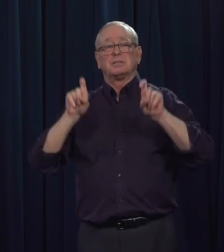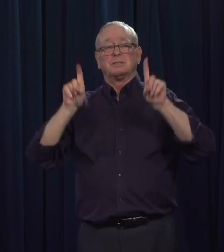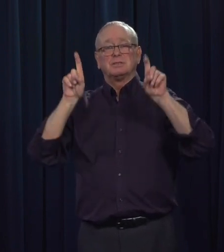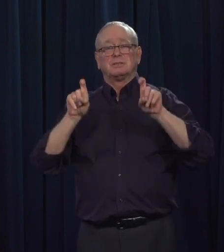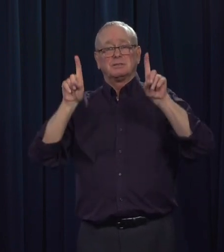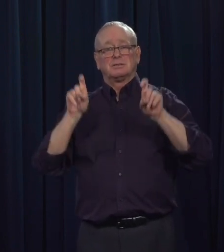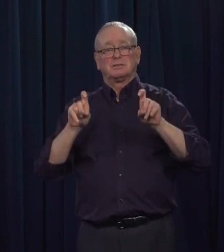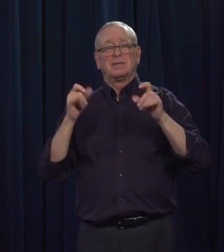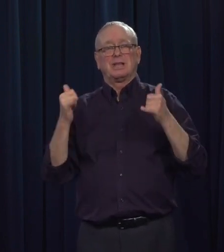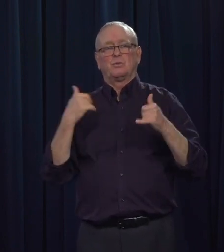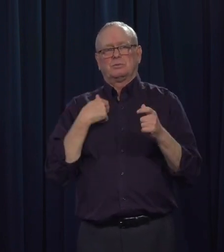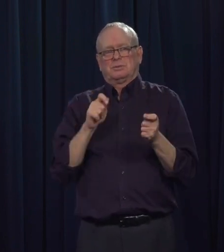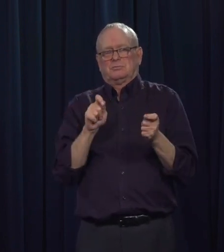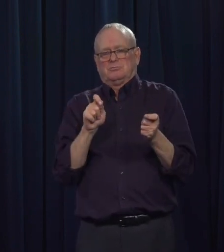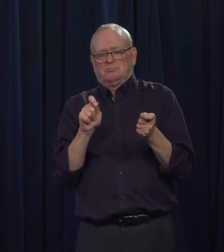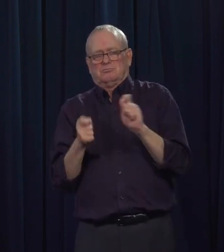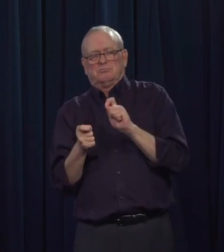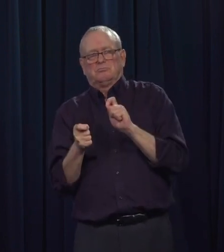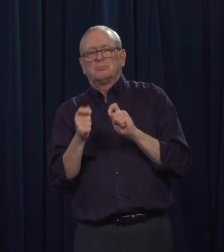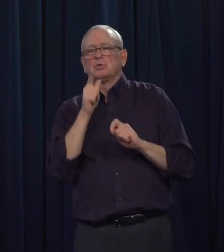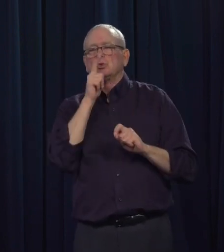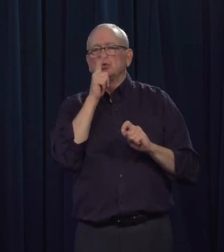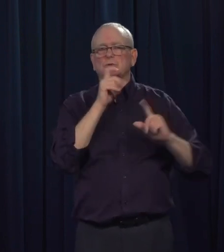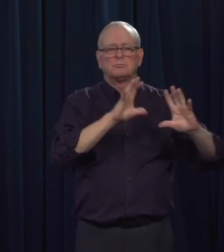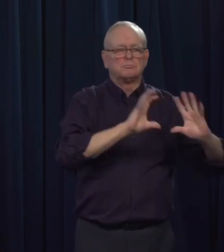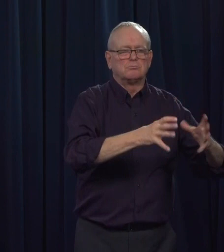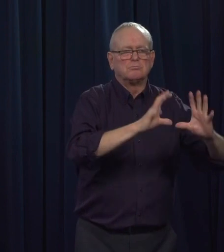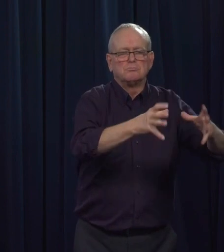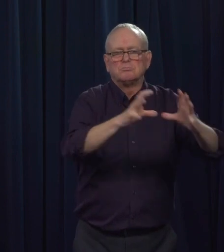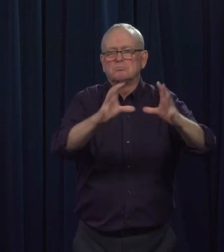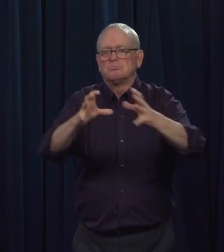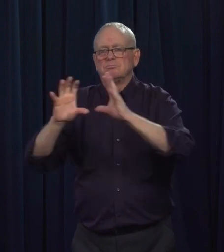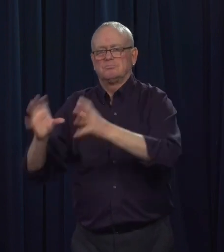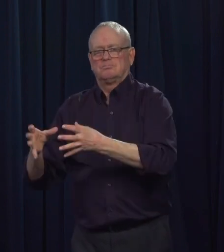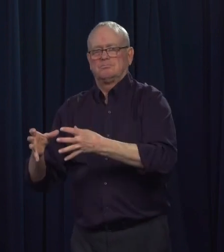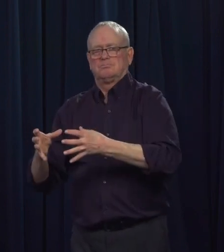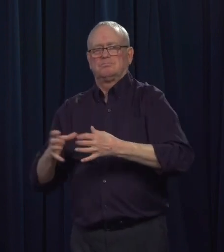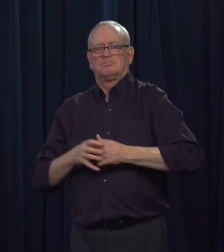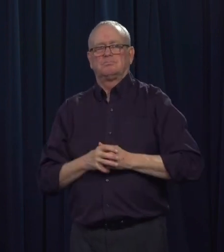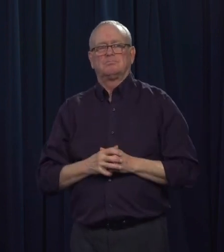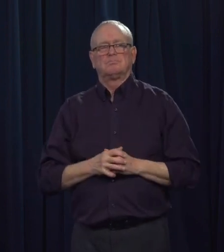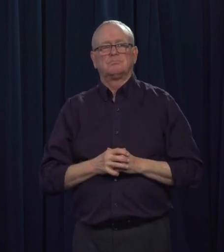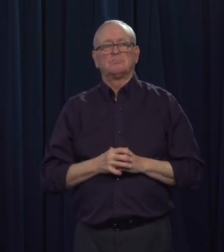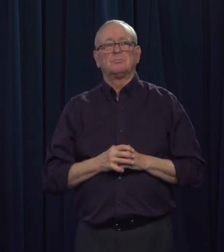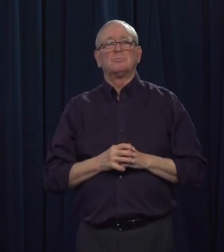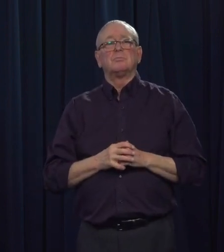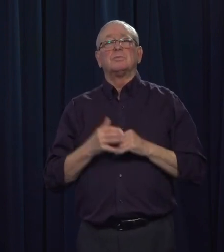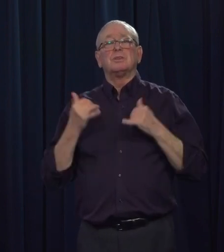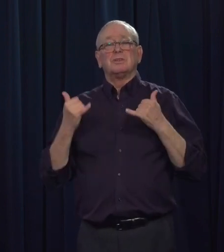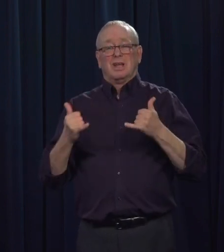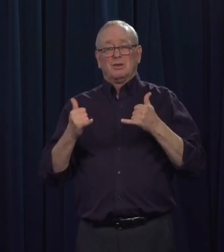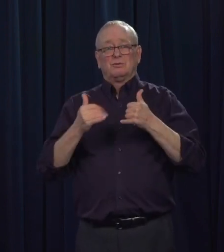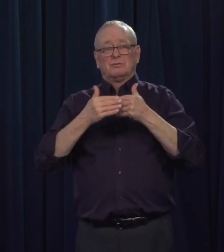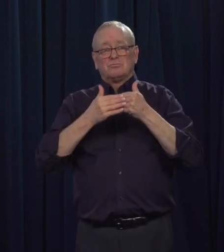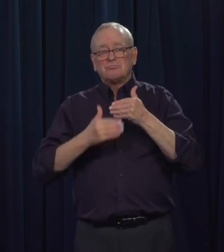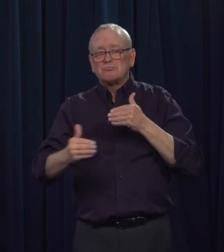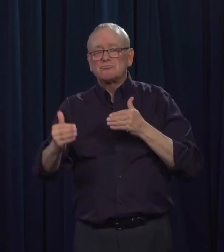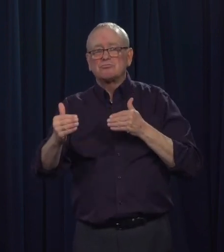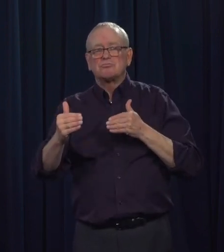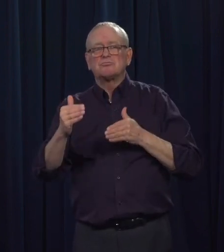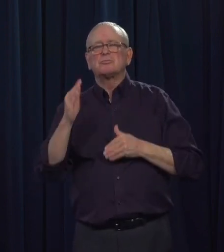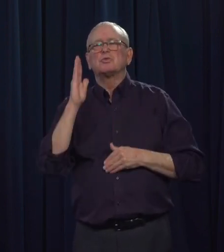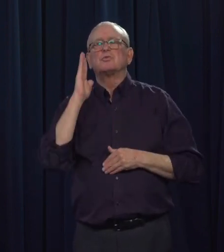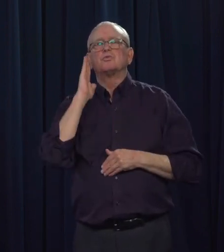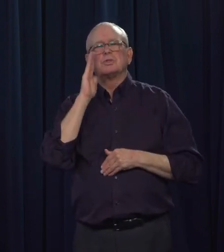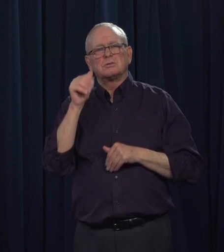illness, as well as testing those who have not traveled. Going forward, we will continue testing that has been in